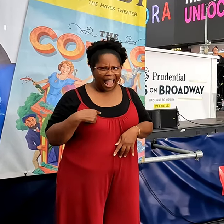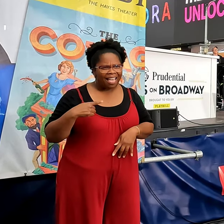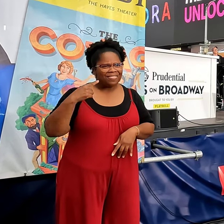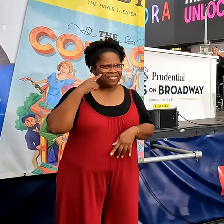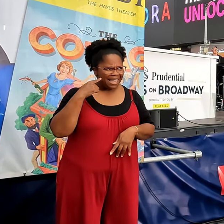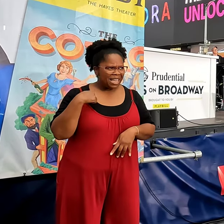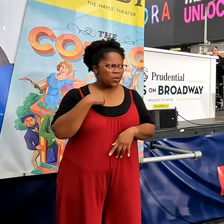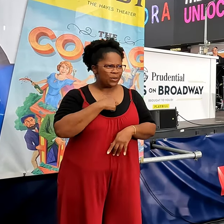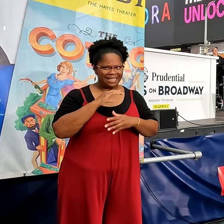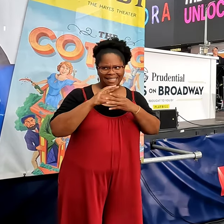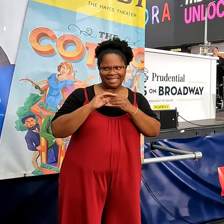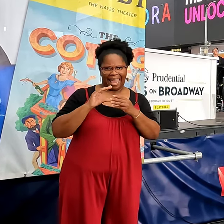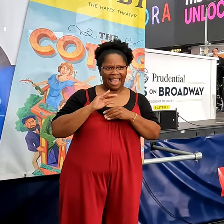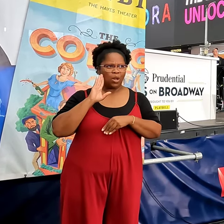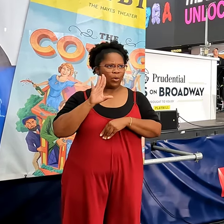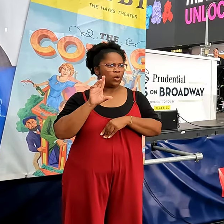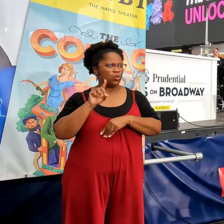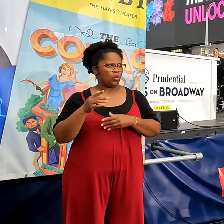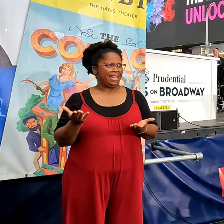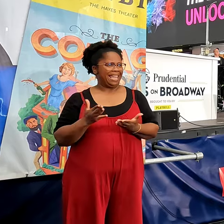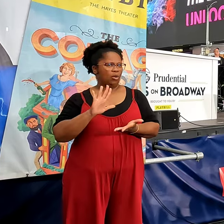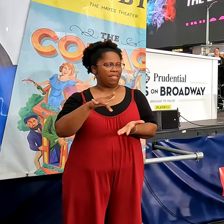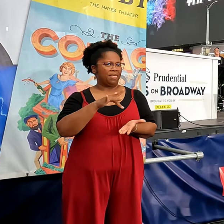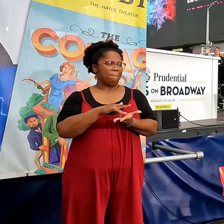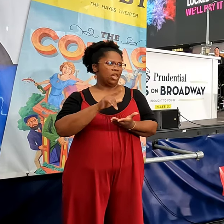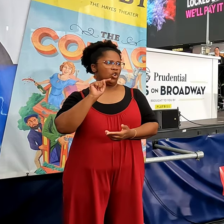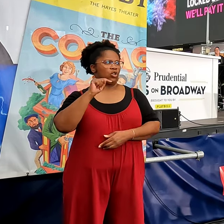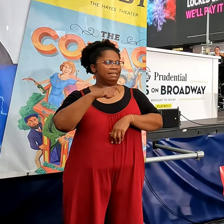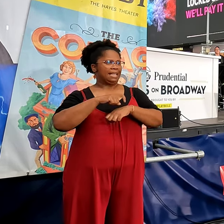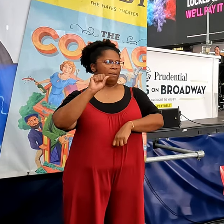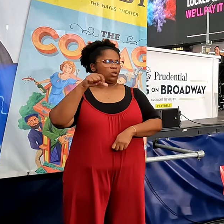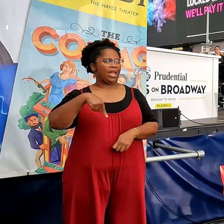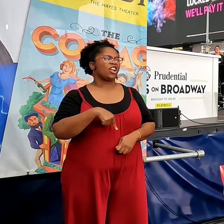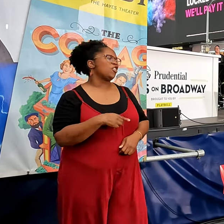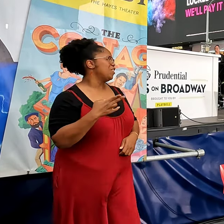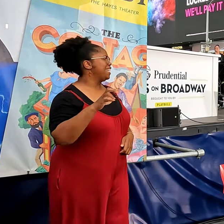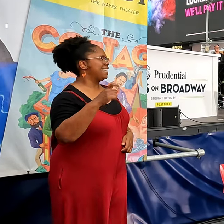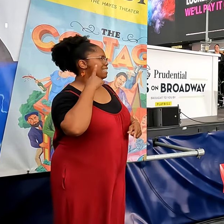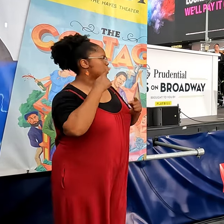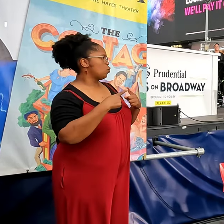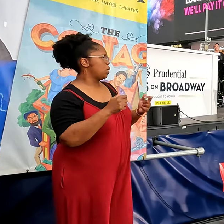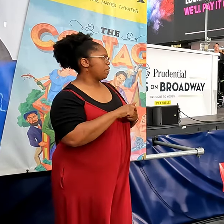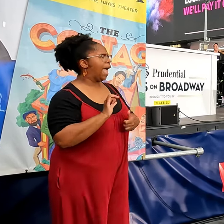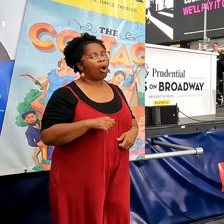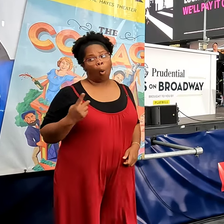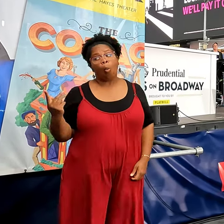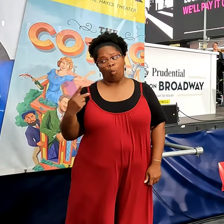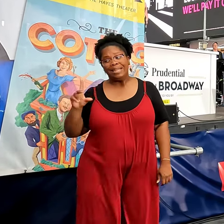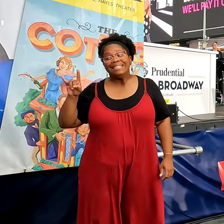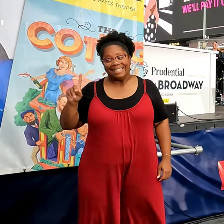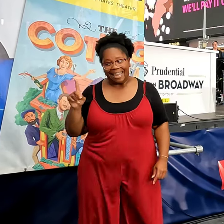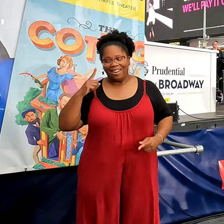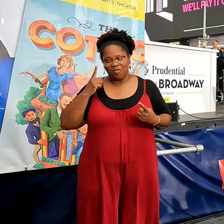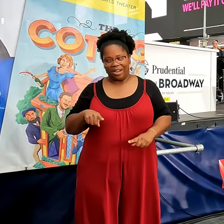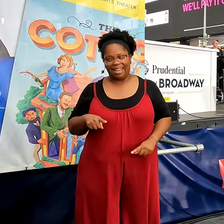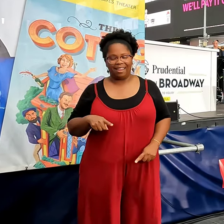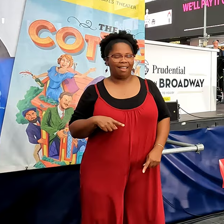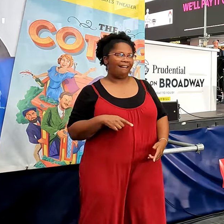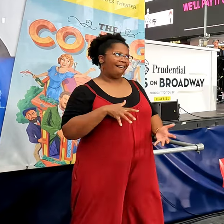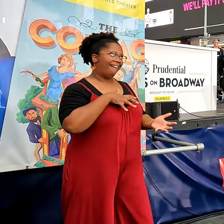I think we said we're going to do it here in the middle of Times Square, aren't we, your wedding? We didn't agree on that. Oh, no, I think we did. No. Okay, all